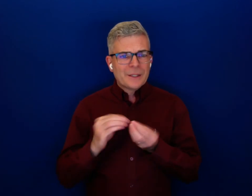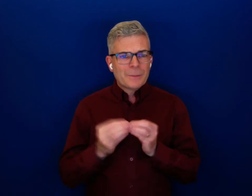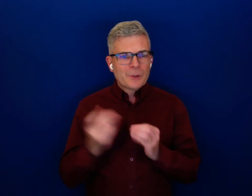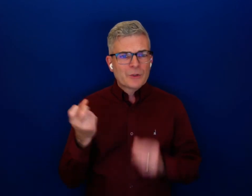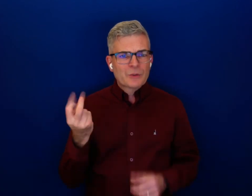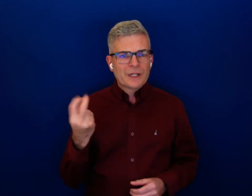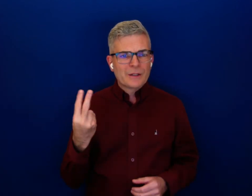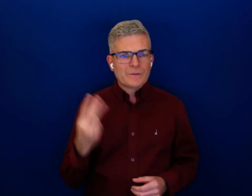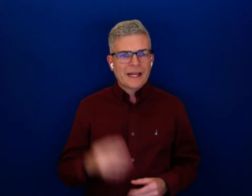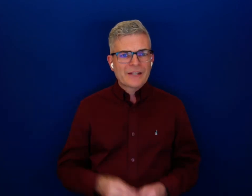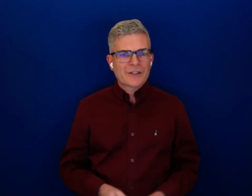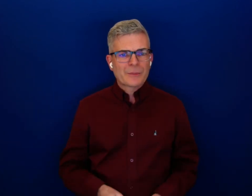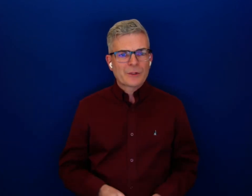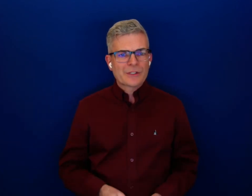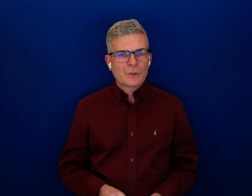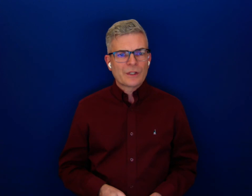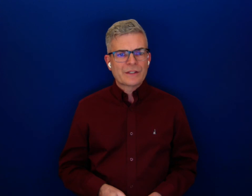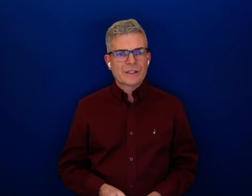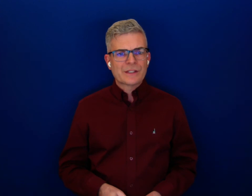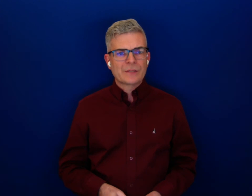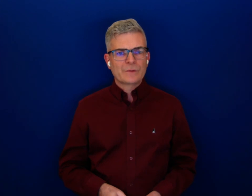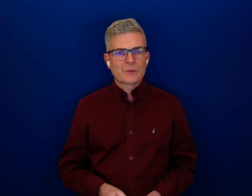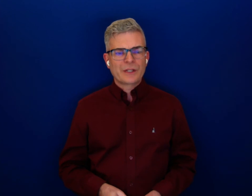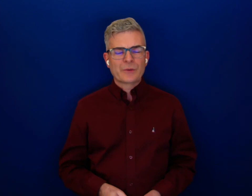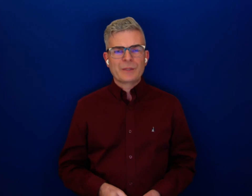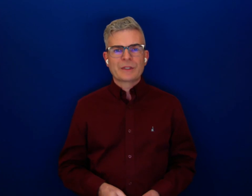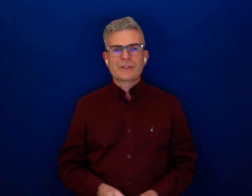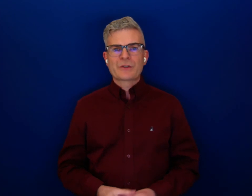number 12. Ask the person, what is the sum of 23 plus